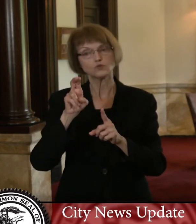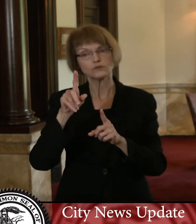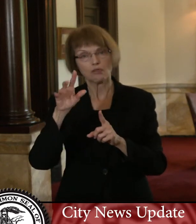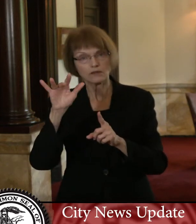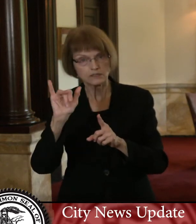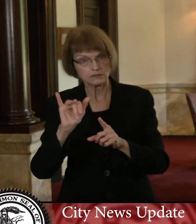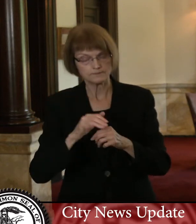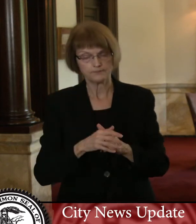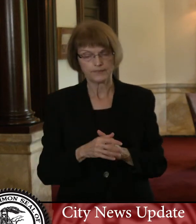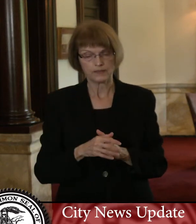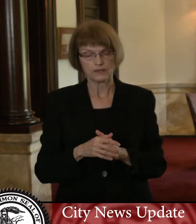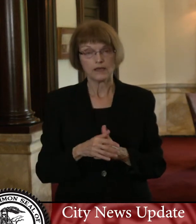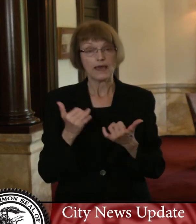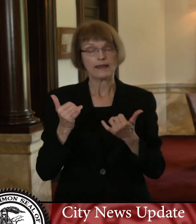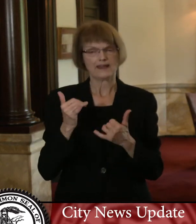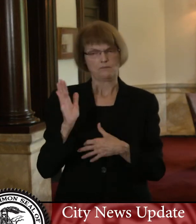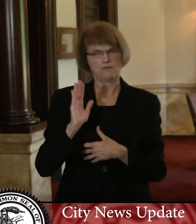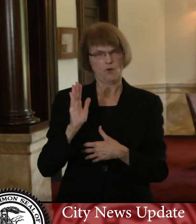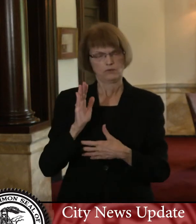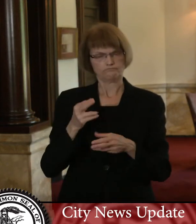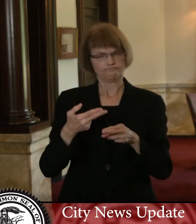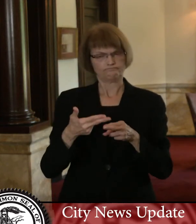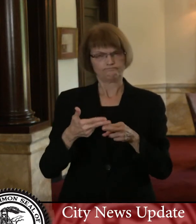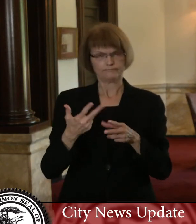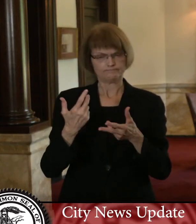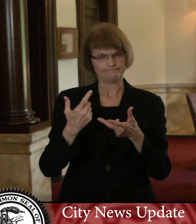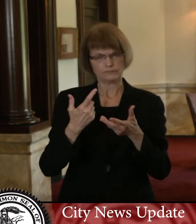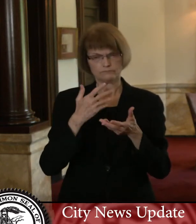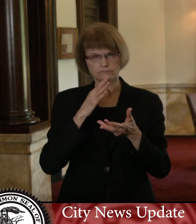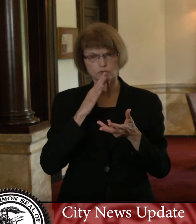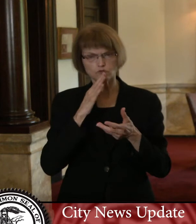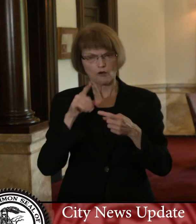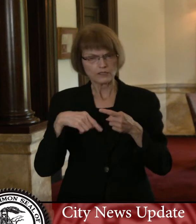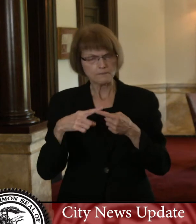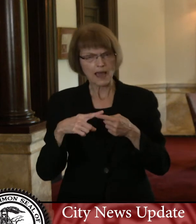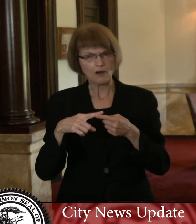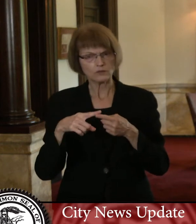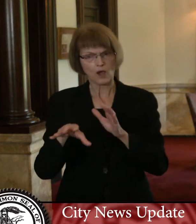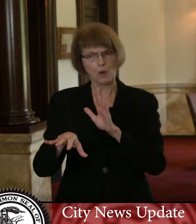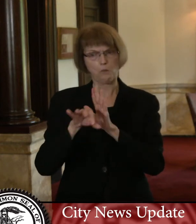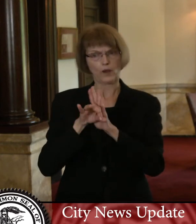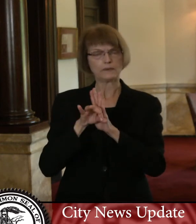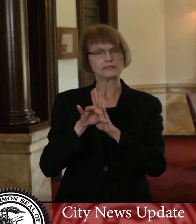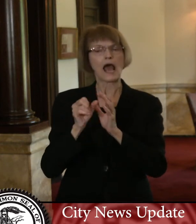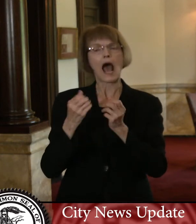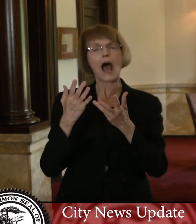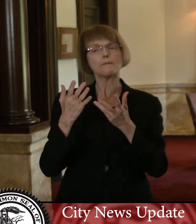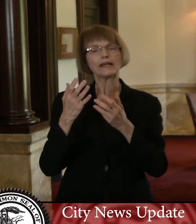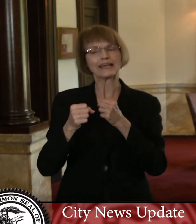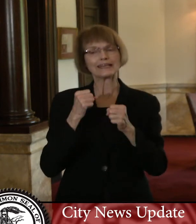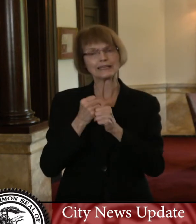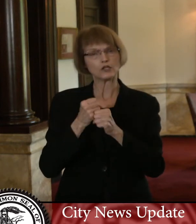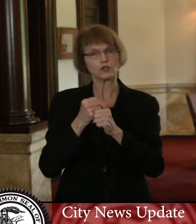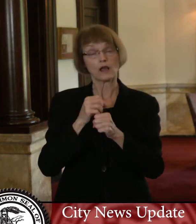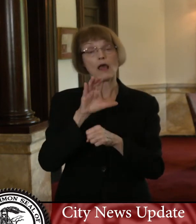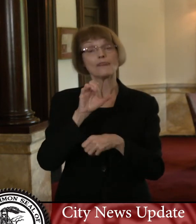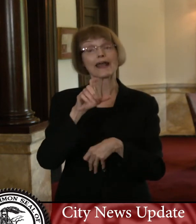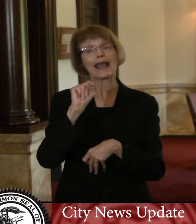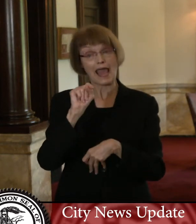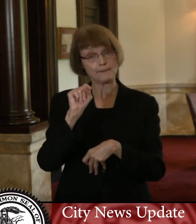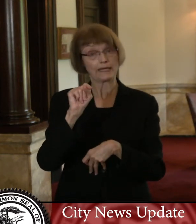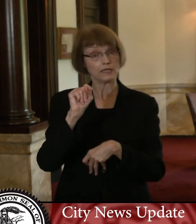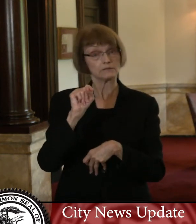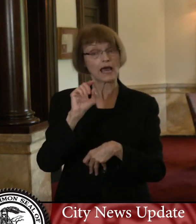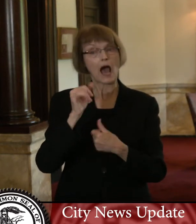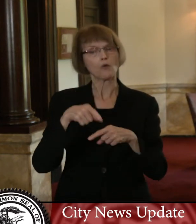the mention of the appointments, how long are the cabinet positions appointed for? The cabinet serves at the pleasure